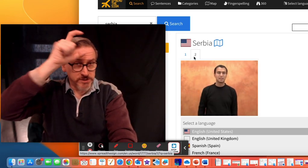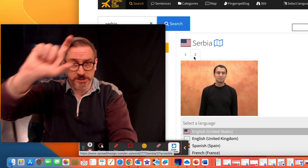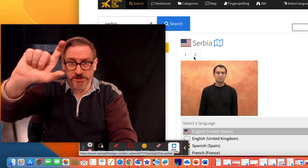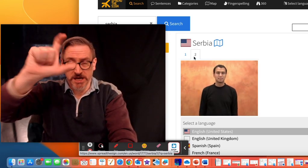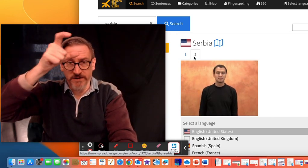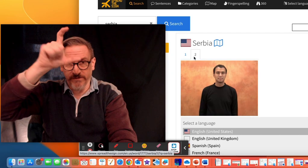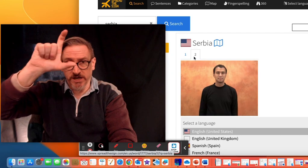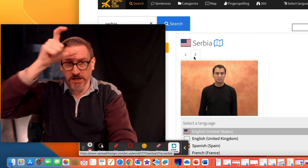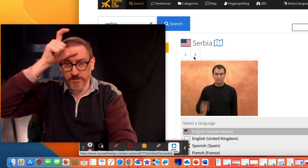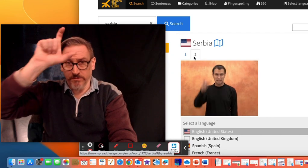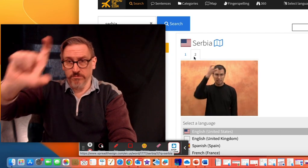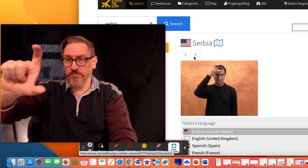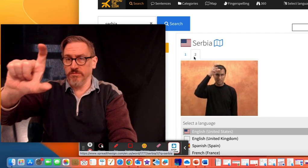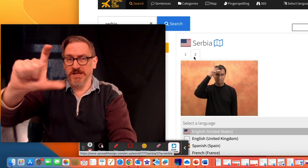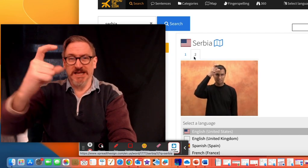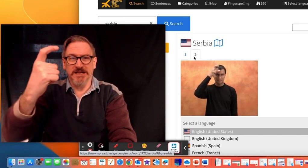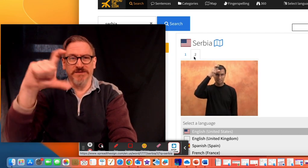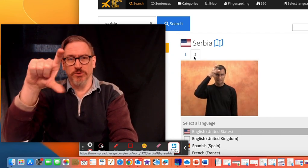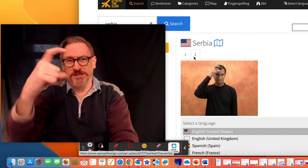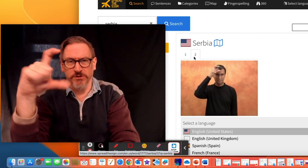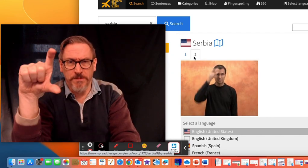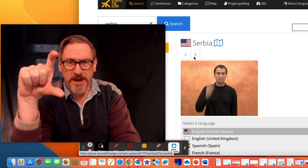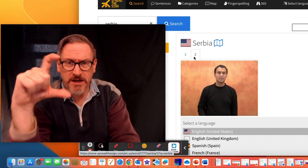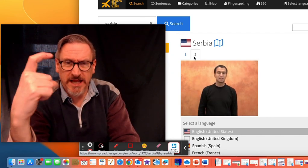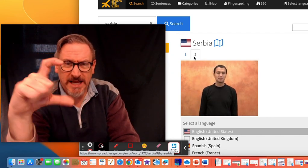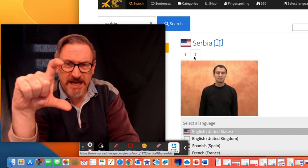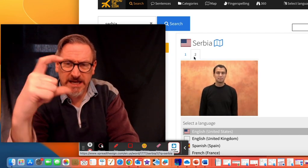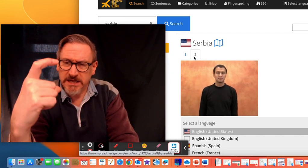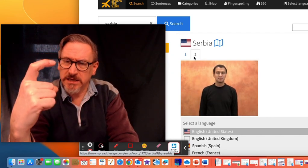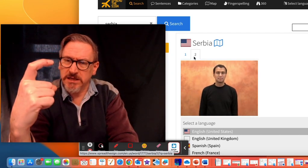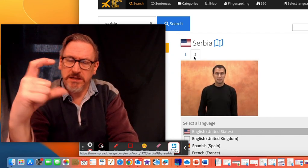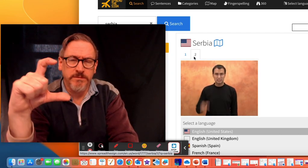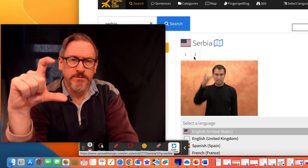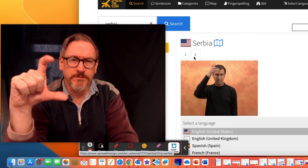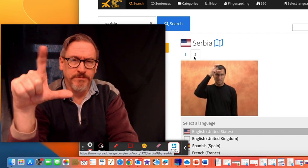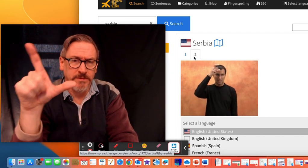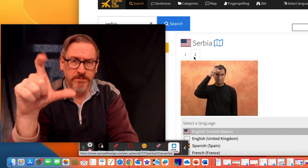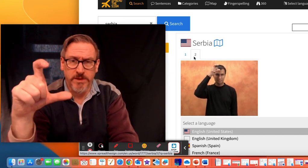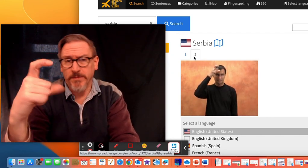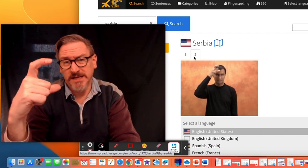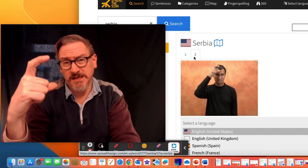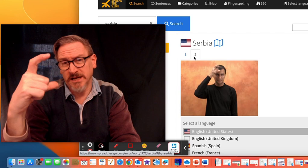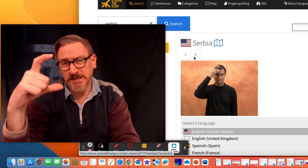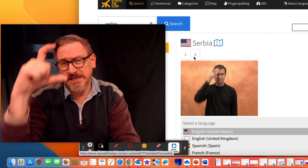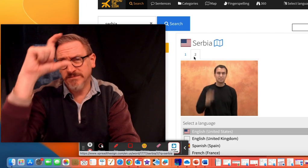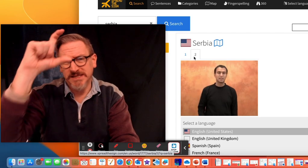So it's kind of the individuals here are bent like a